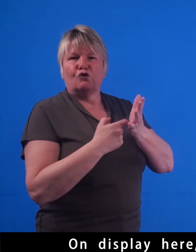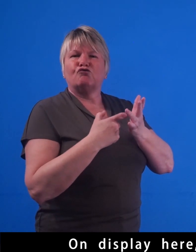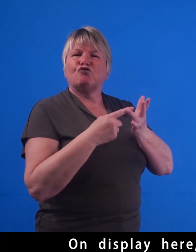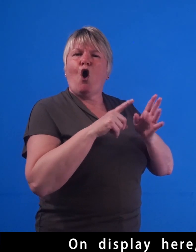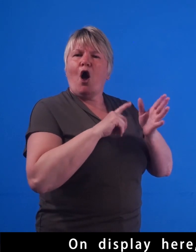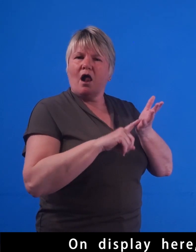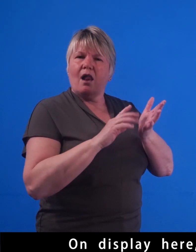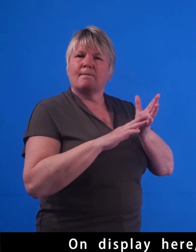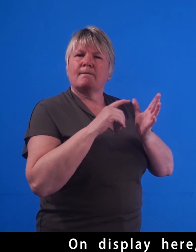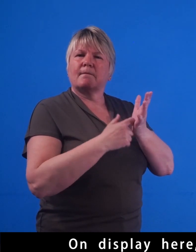Marionettes.